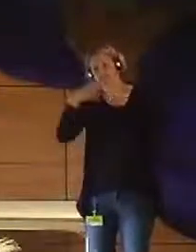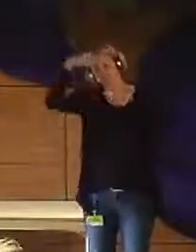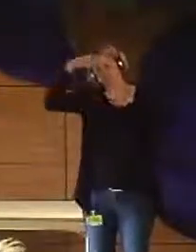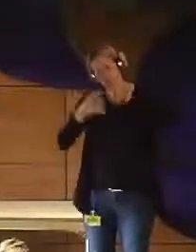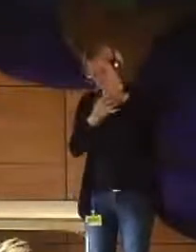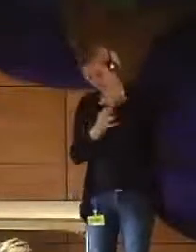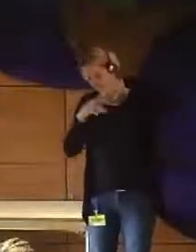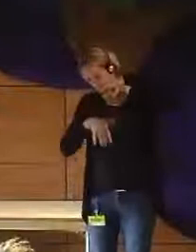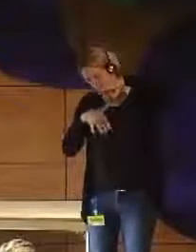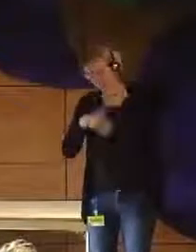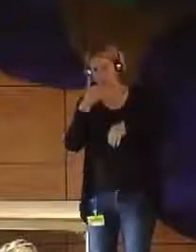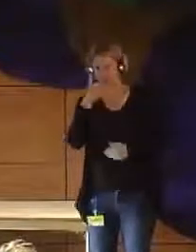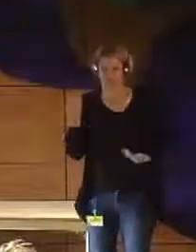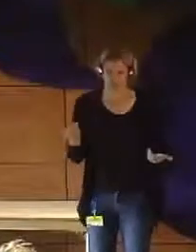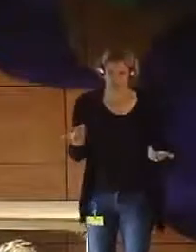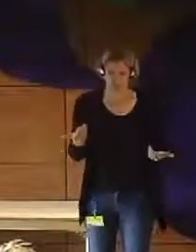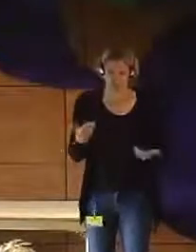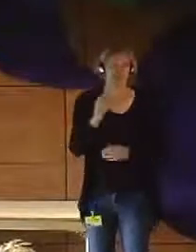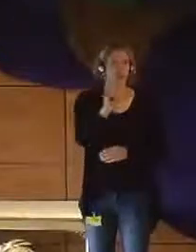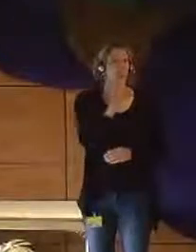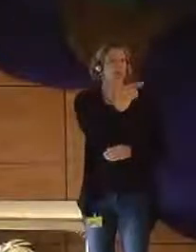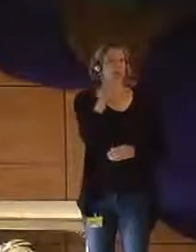you want to get the testicles to work on their own, you probably have